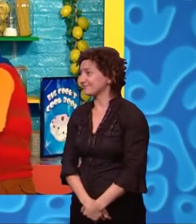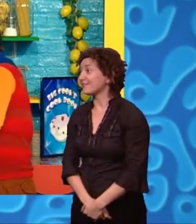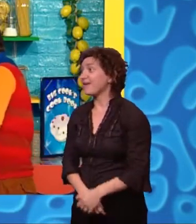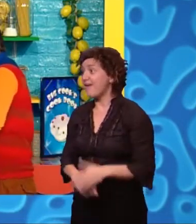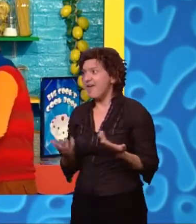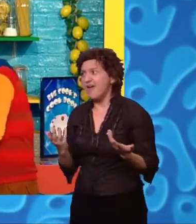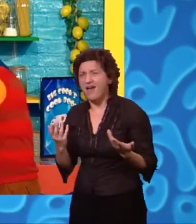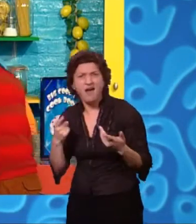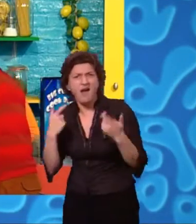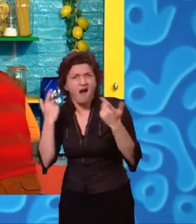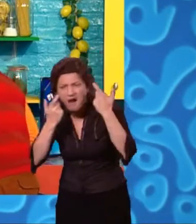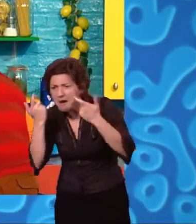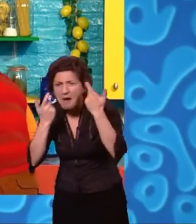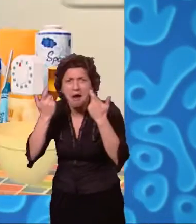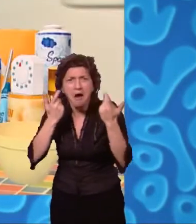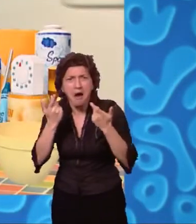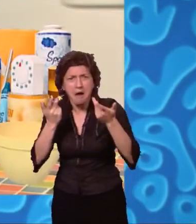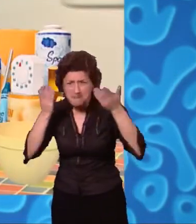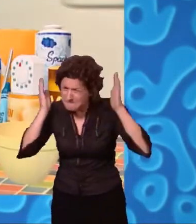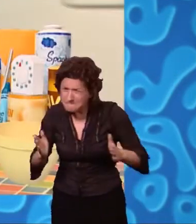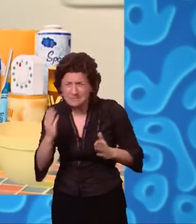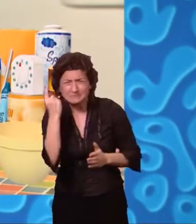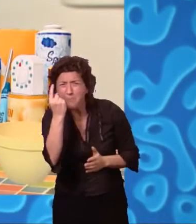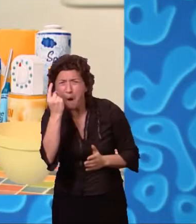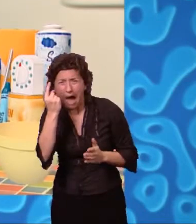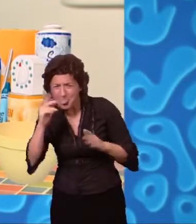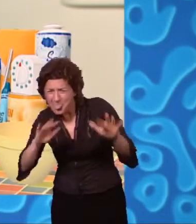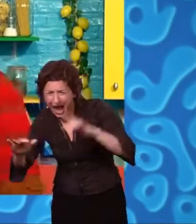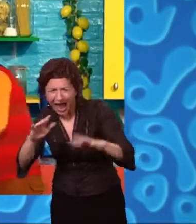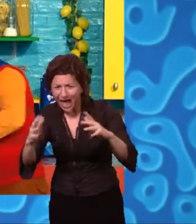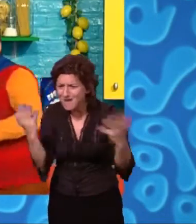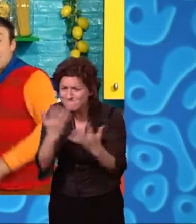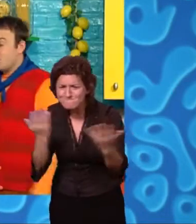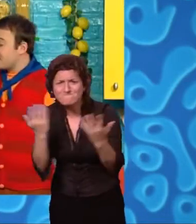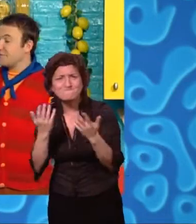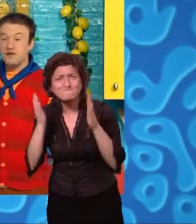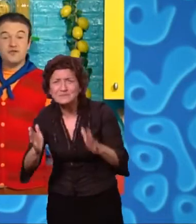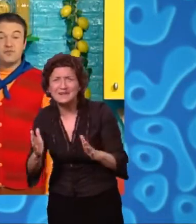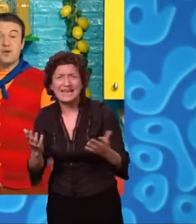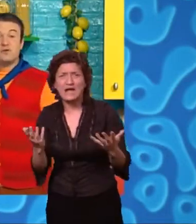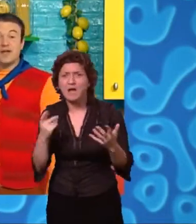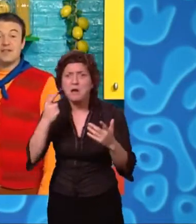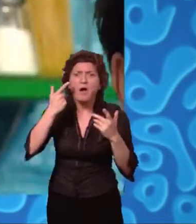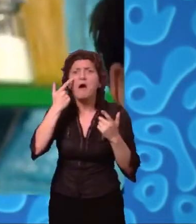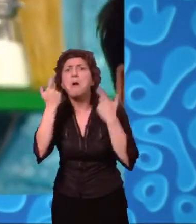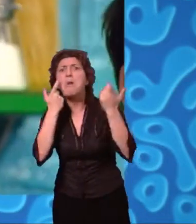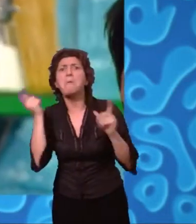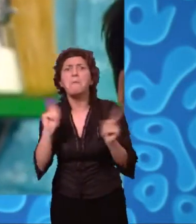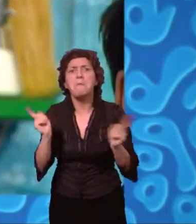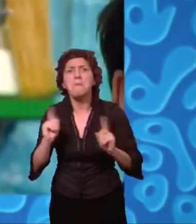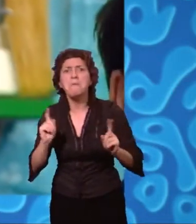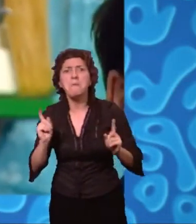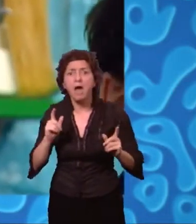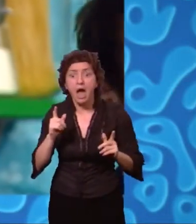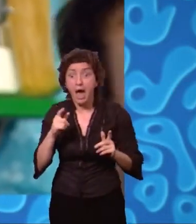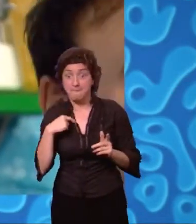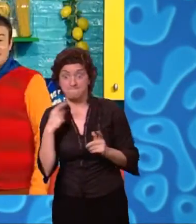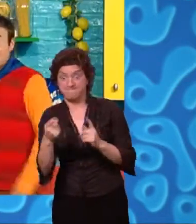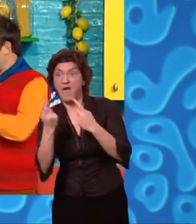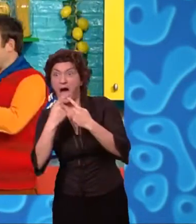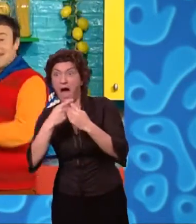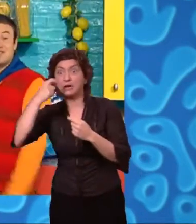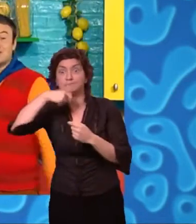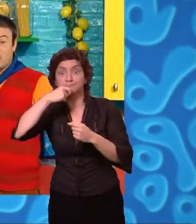There must be one here somewhere. What are you looking for, Ben? I'm looking for another spoon like this one. A big